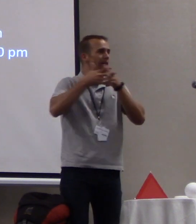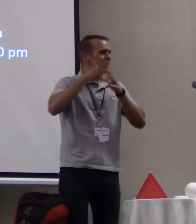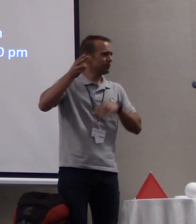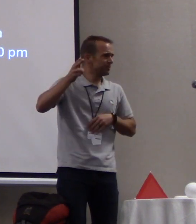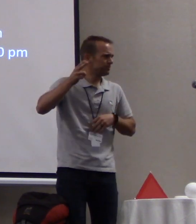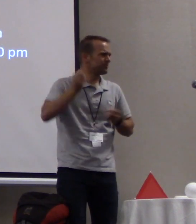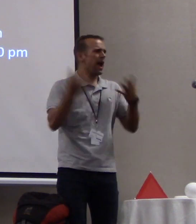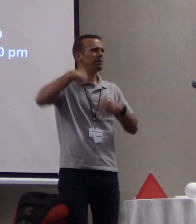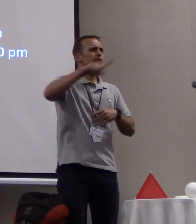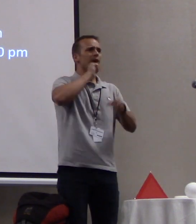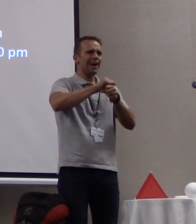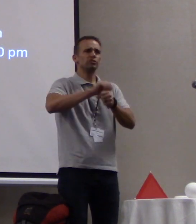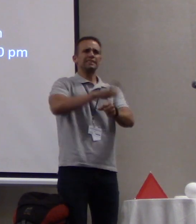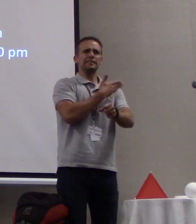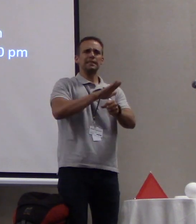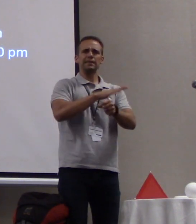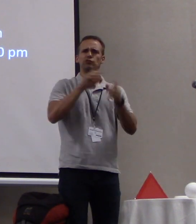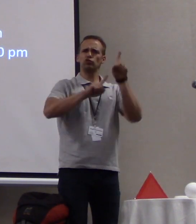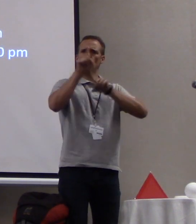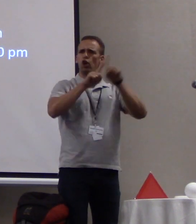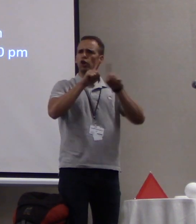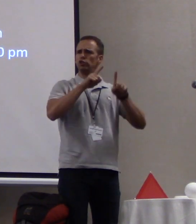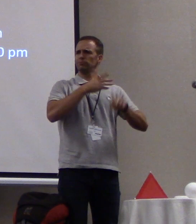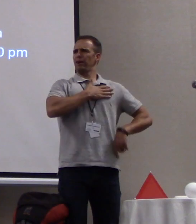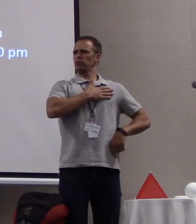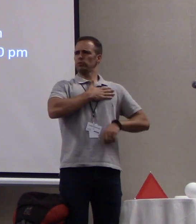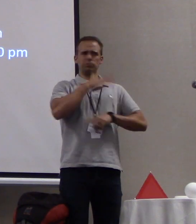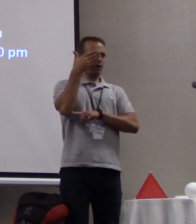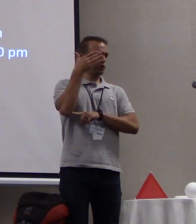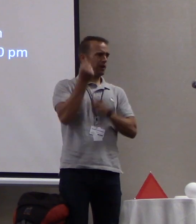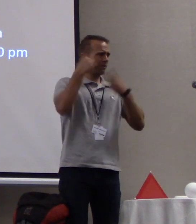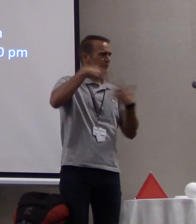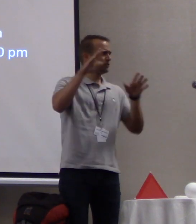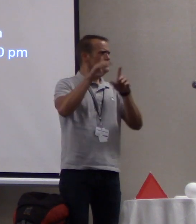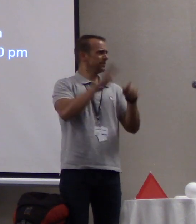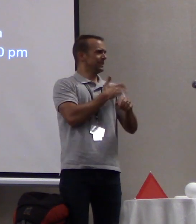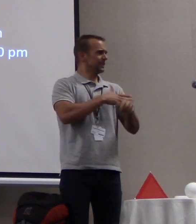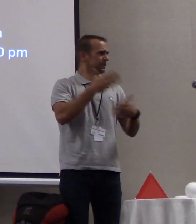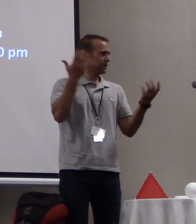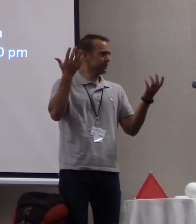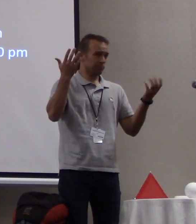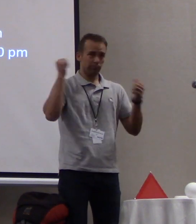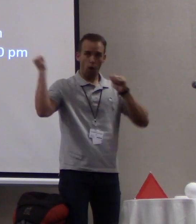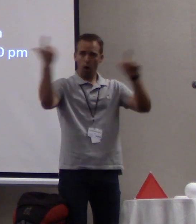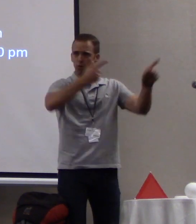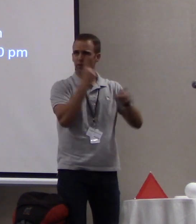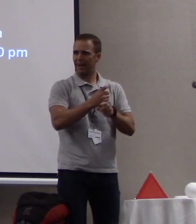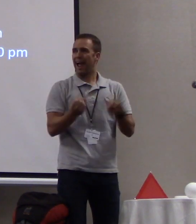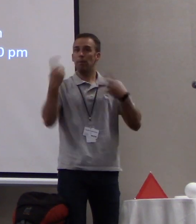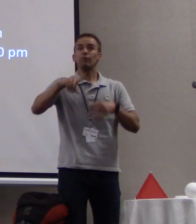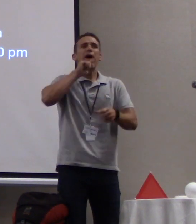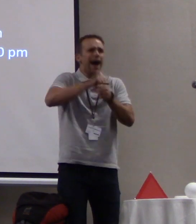Also, I'm going to be teaching about American history. How many of you actually have sang the Star-Spangled?